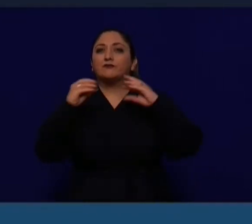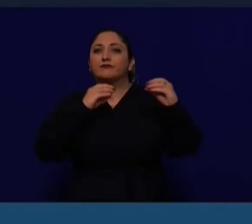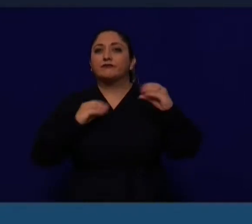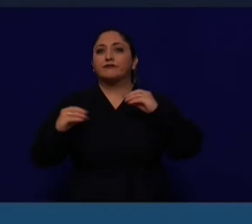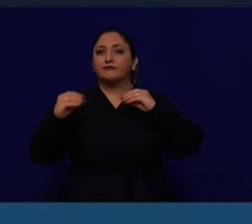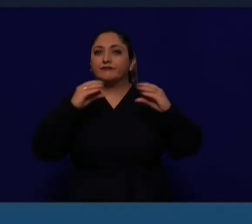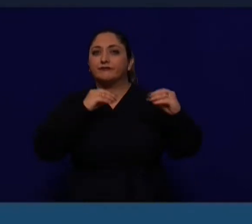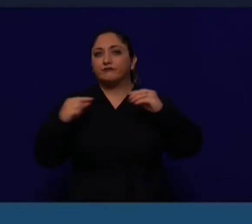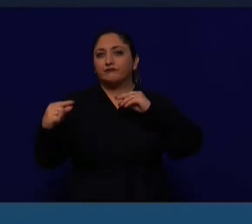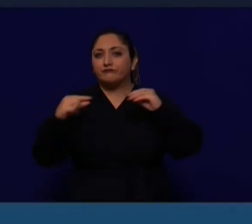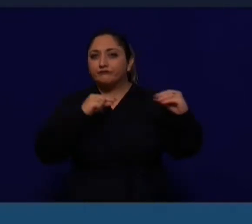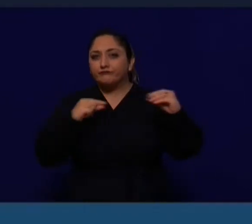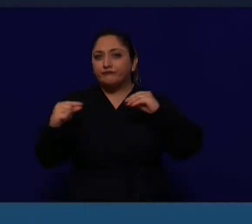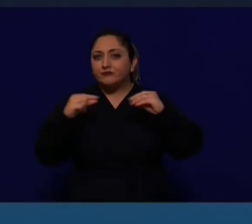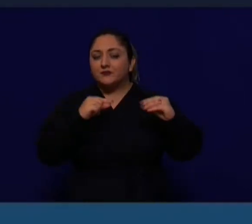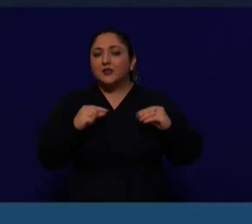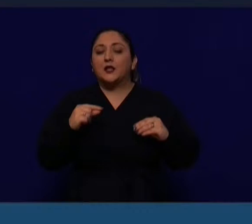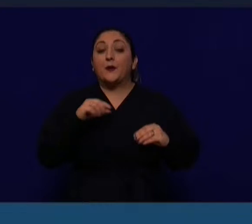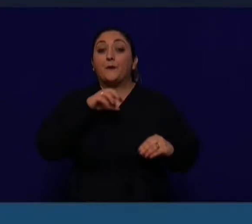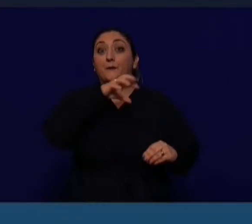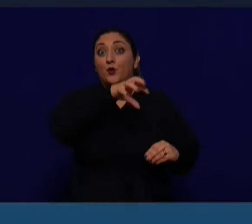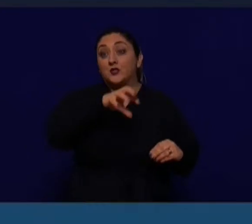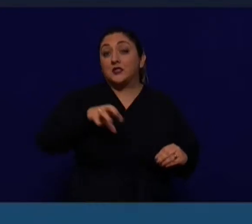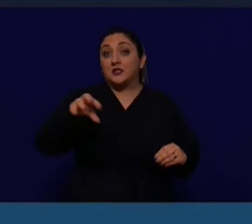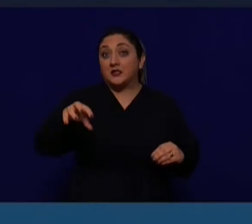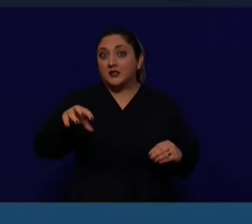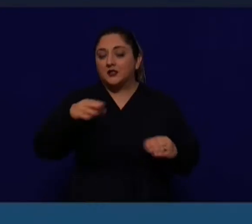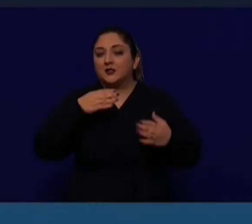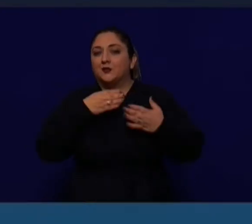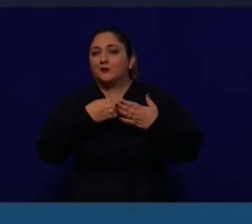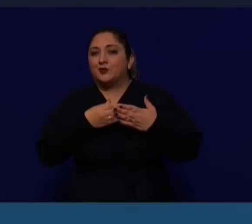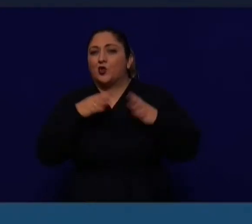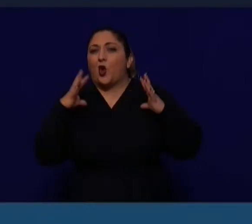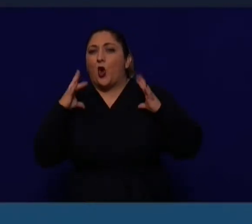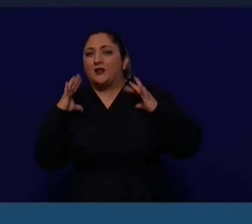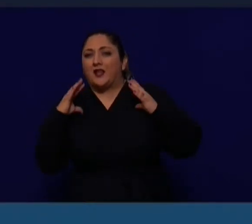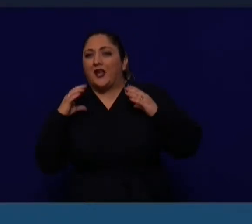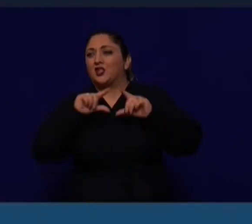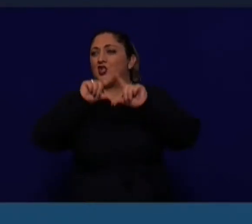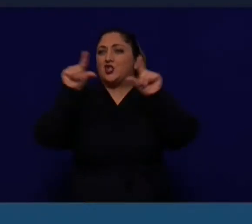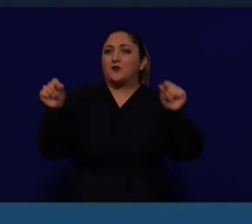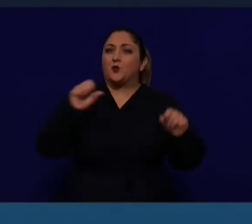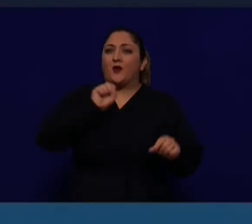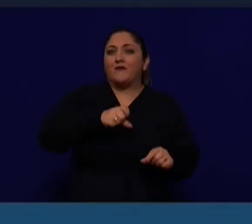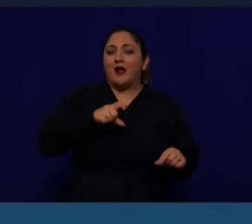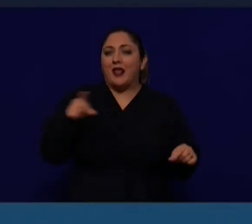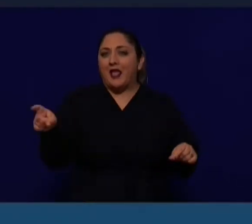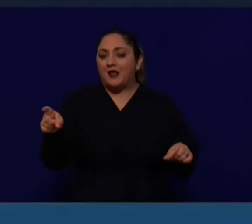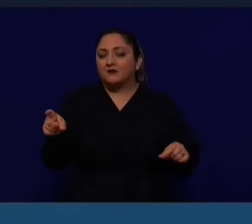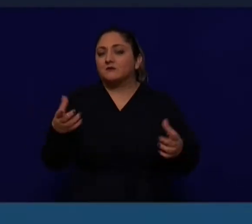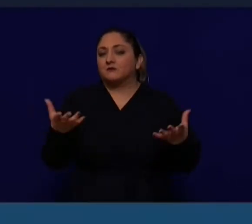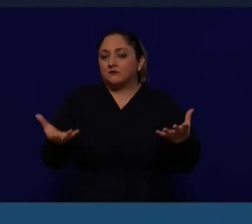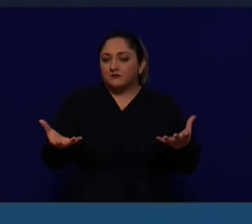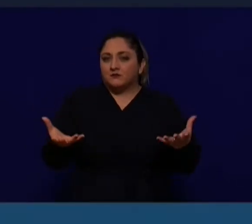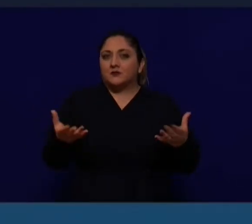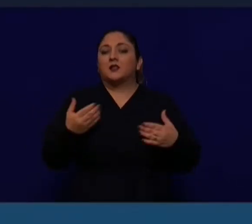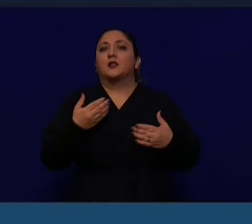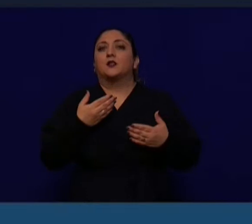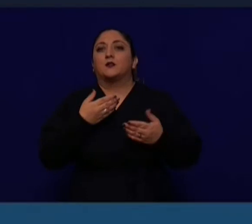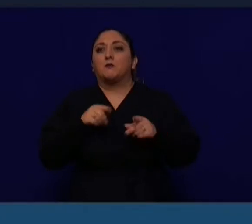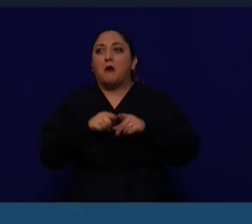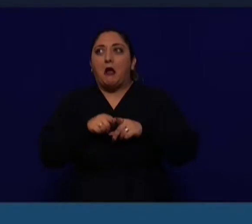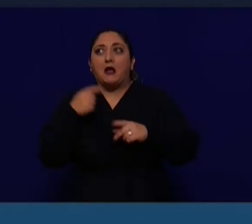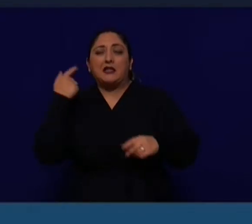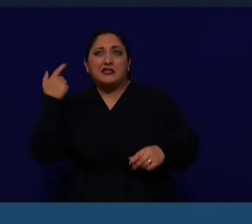qegħdin isiru bejn ċertu pajjiżi, ġifier qegħdin naraw li Ċipru diġà bdiet il-taħdidiet kif ukoll